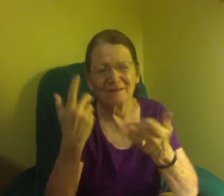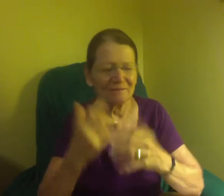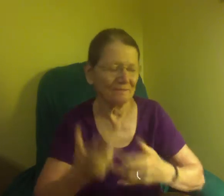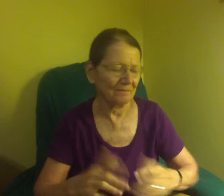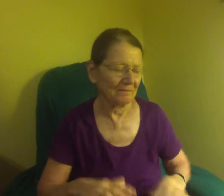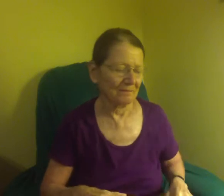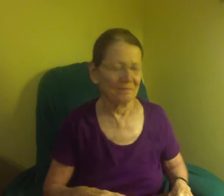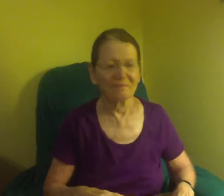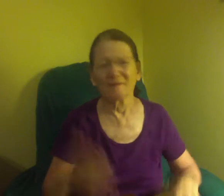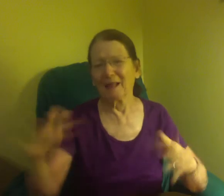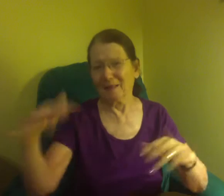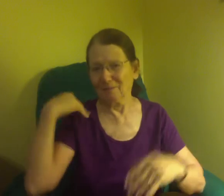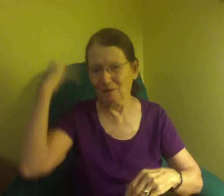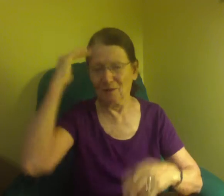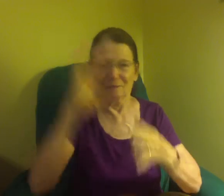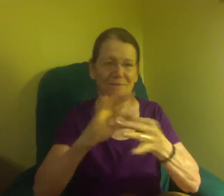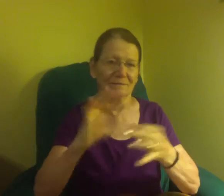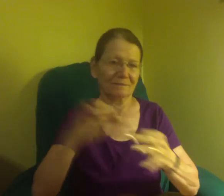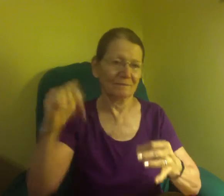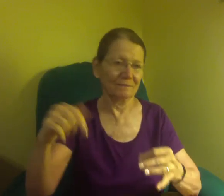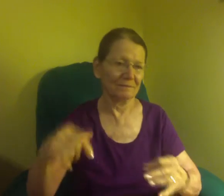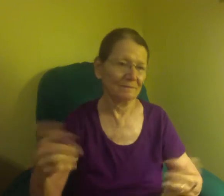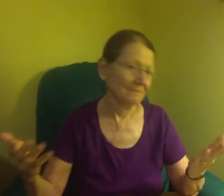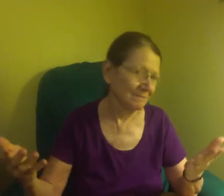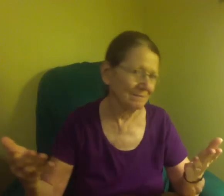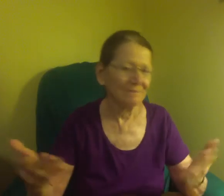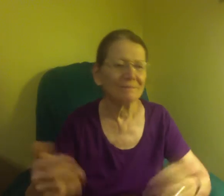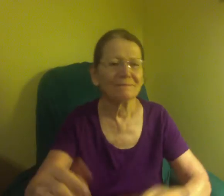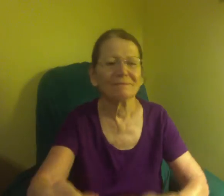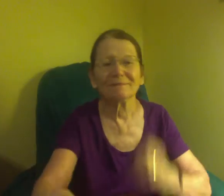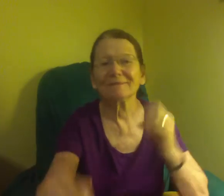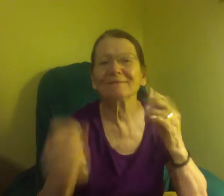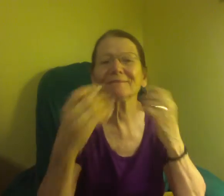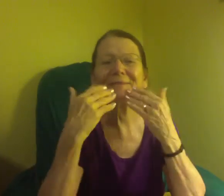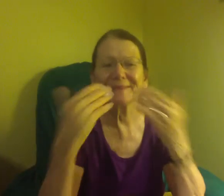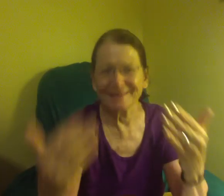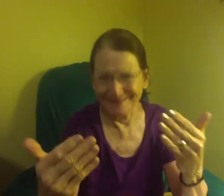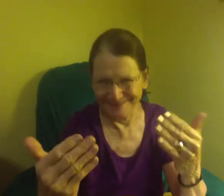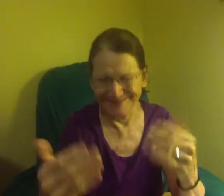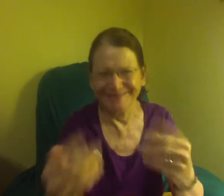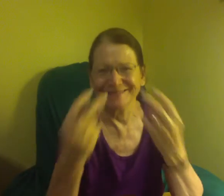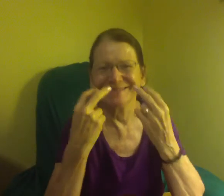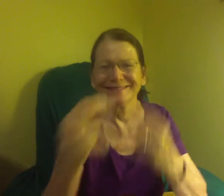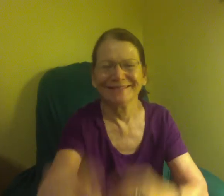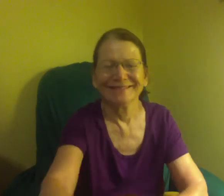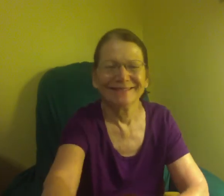Good! Good. Good. Good. Good. Good. Thank you.